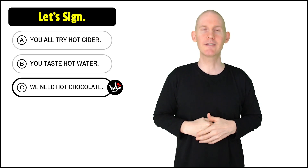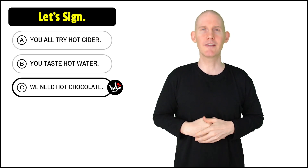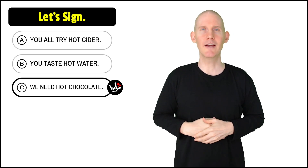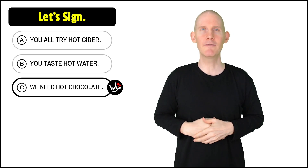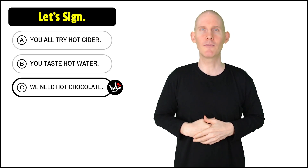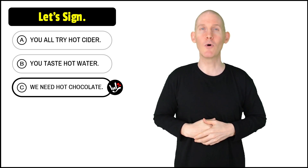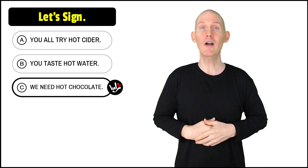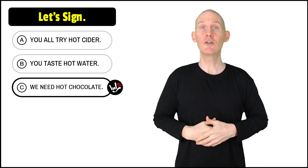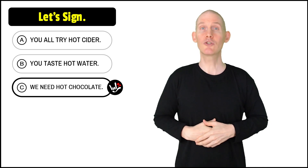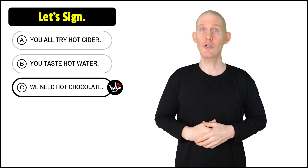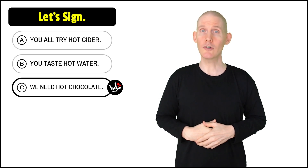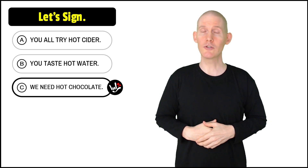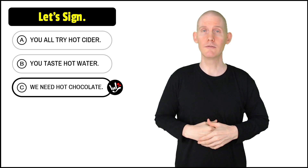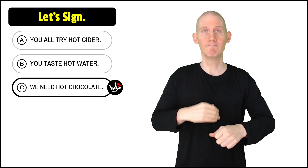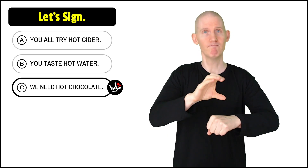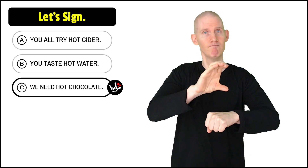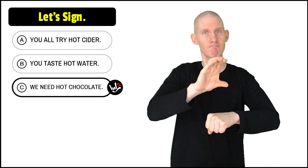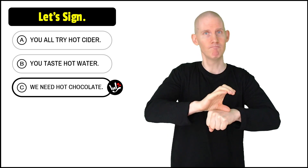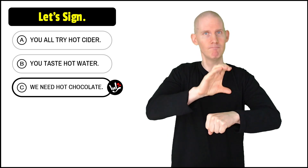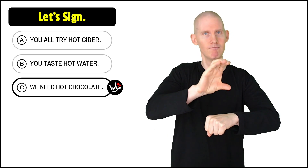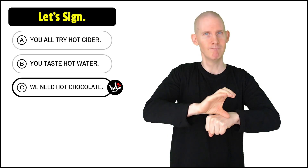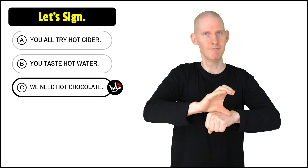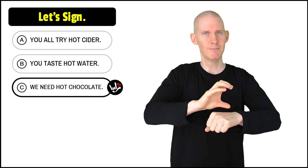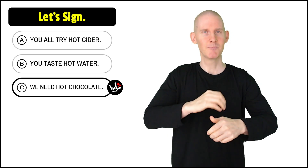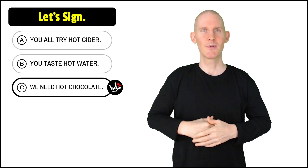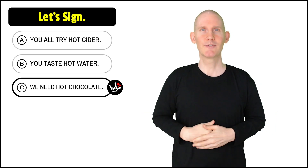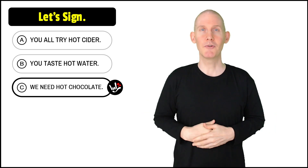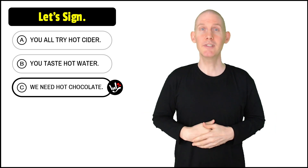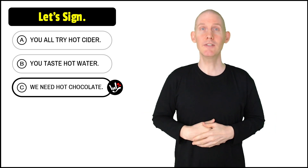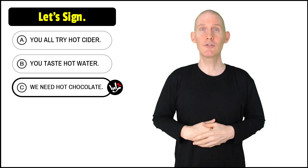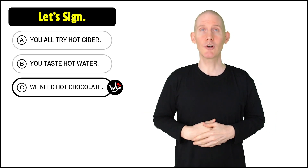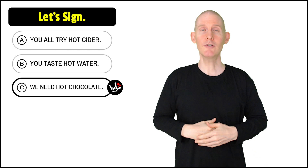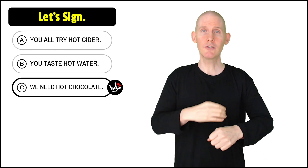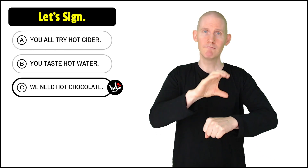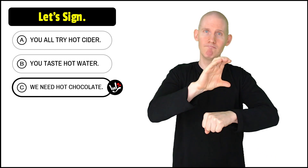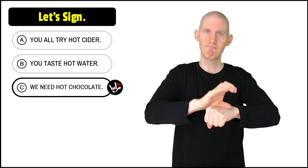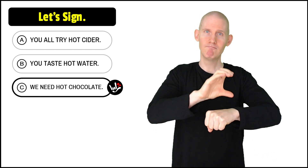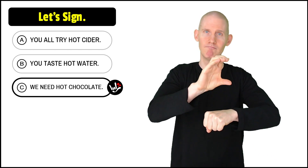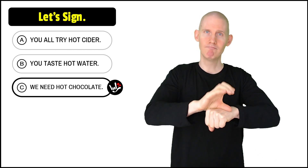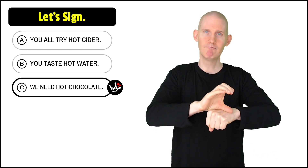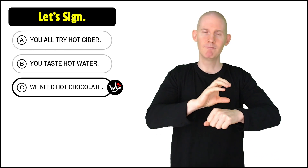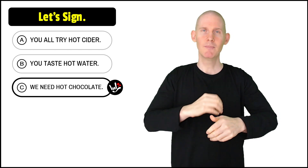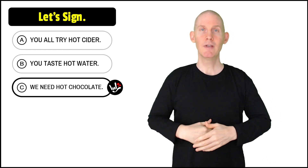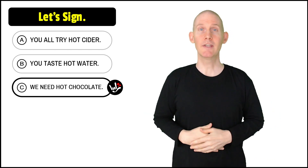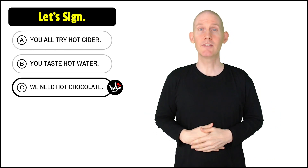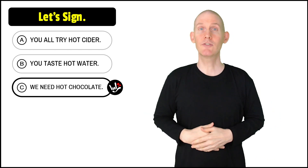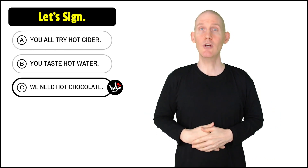sign for church. So this is church. This is